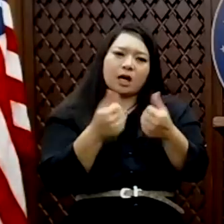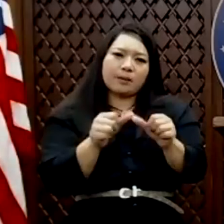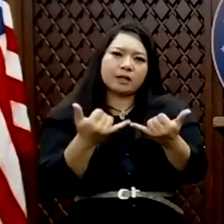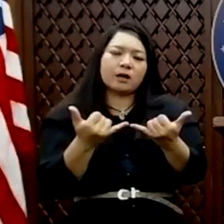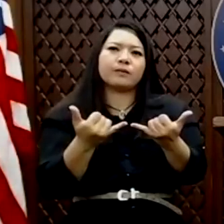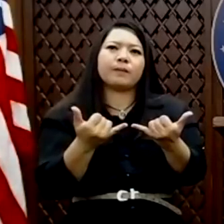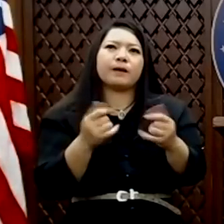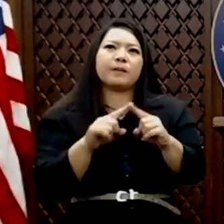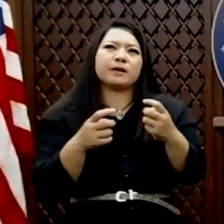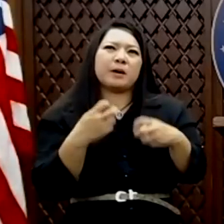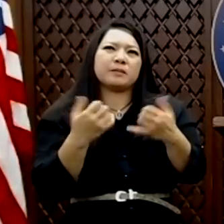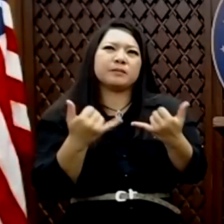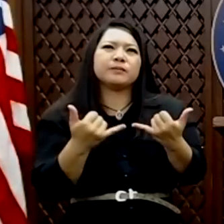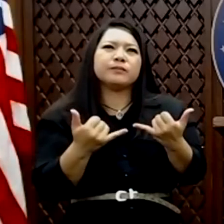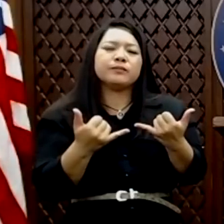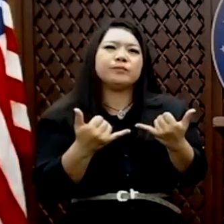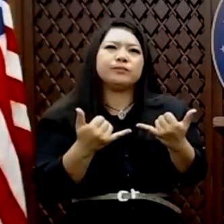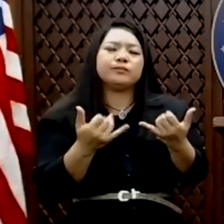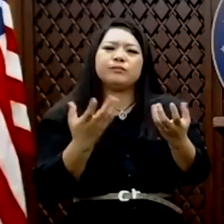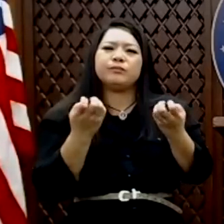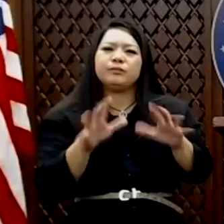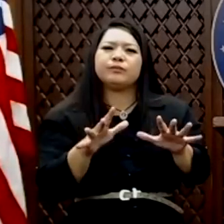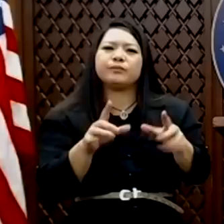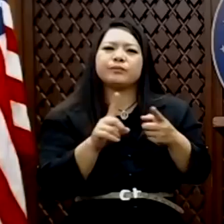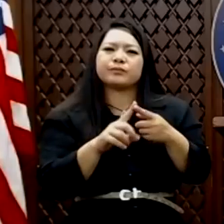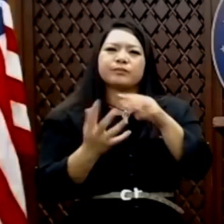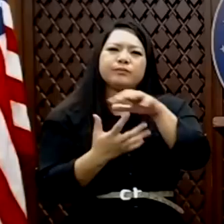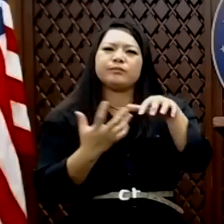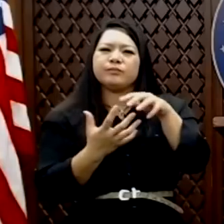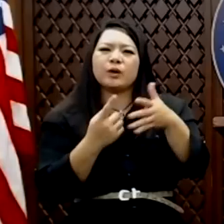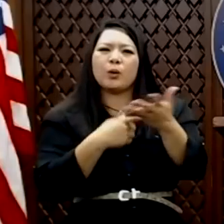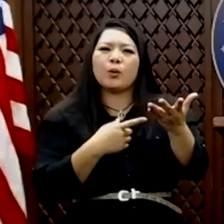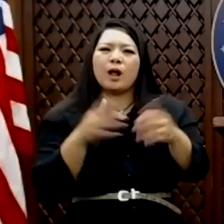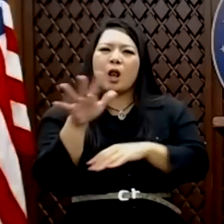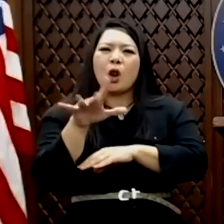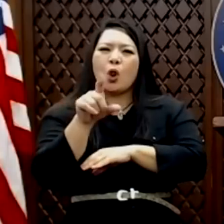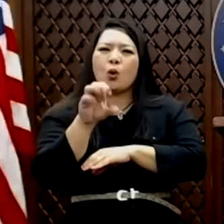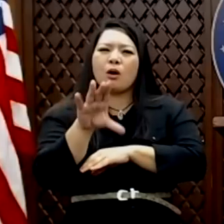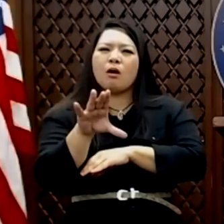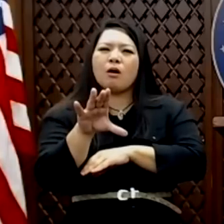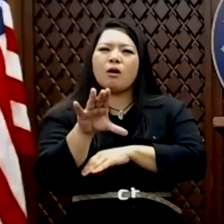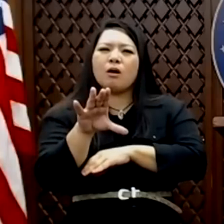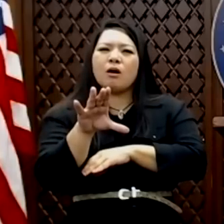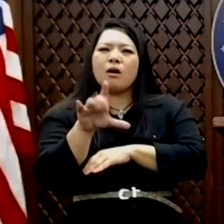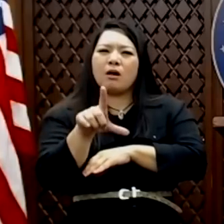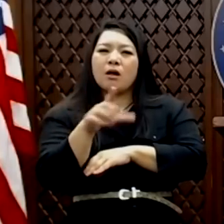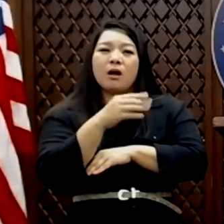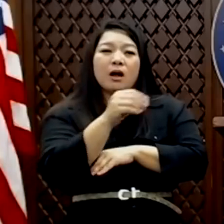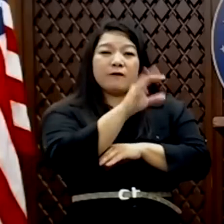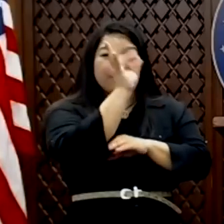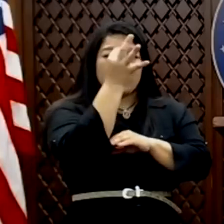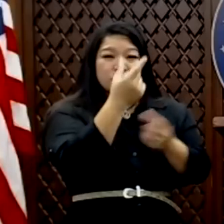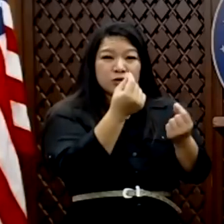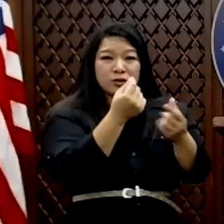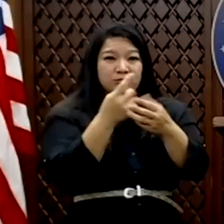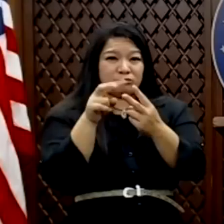The issue here is that I don't want to mix up what local and federal are doing. I want to make sure that we